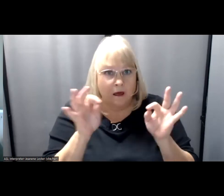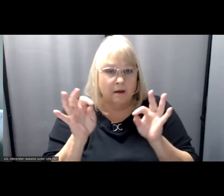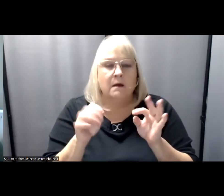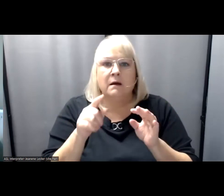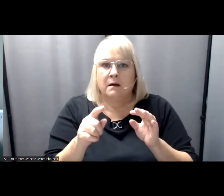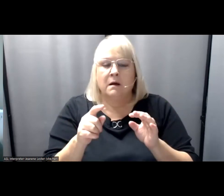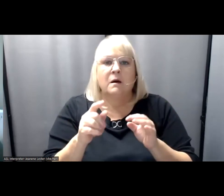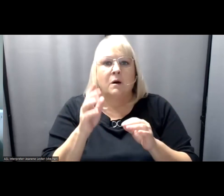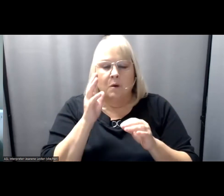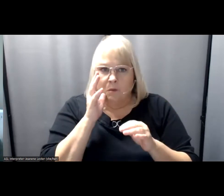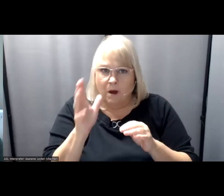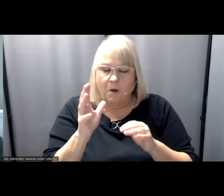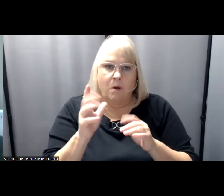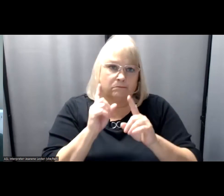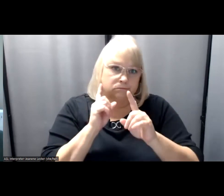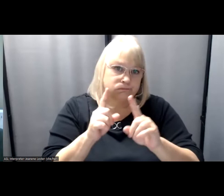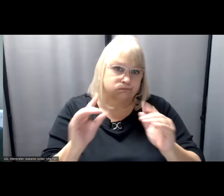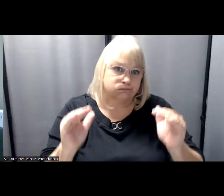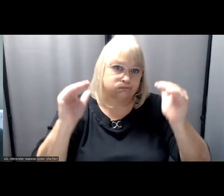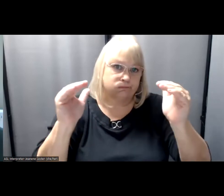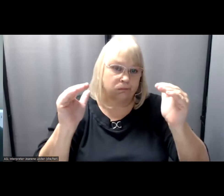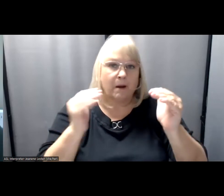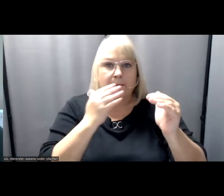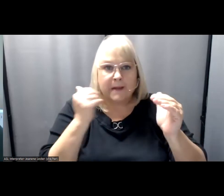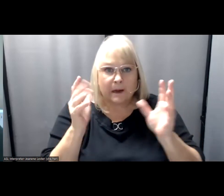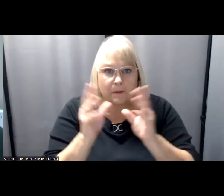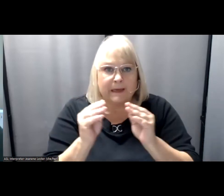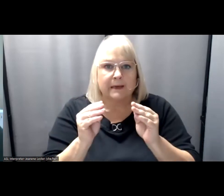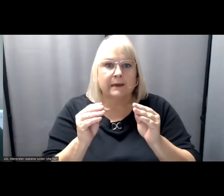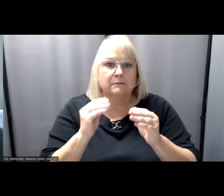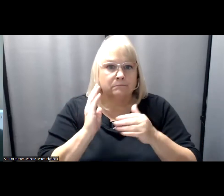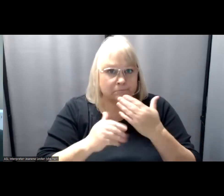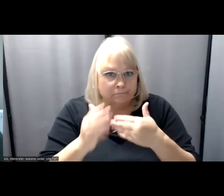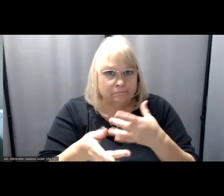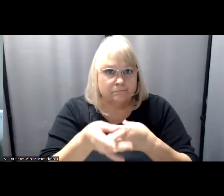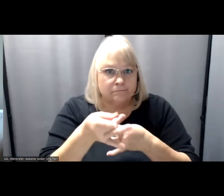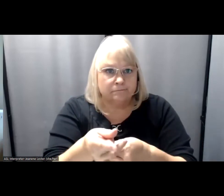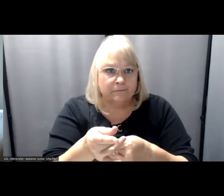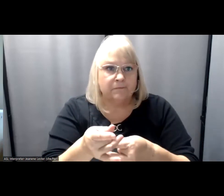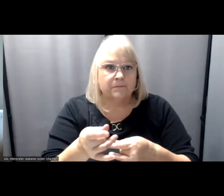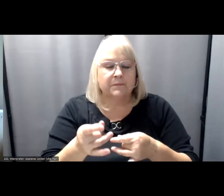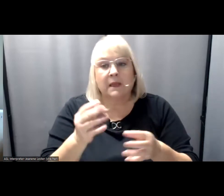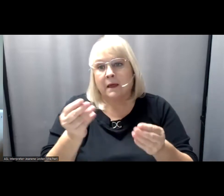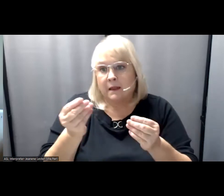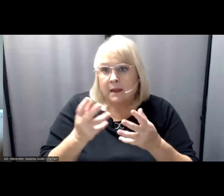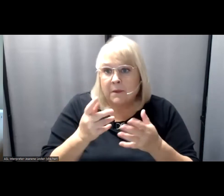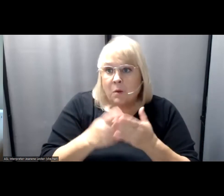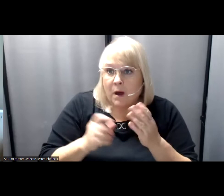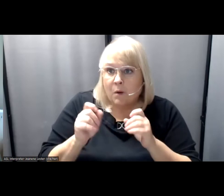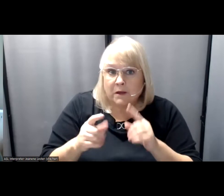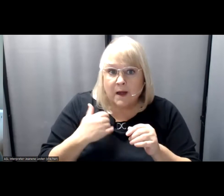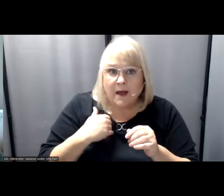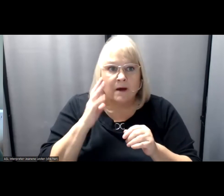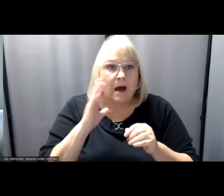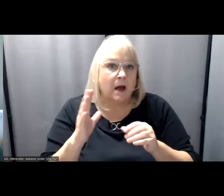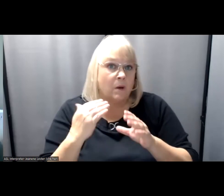relevant, engage. Yeah. Thanks. Let me know what questions you have. I'll send out an email to the team to tee this